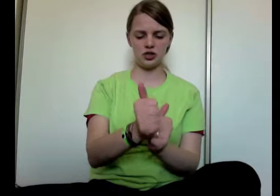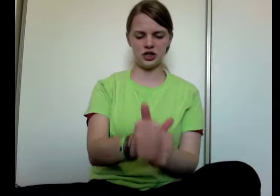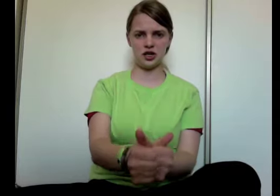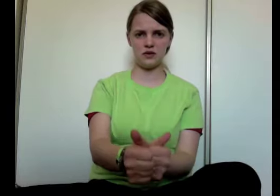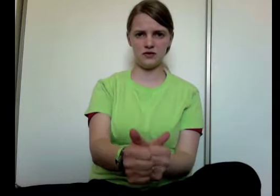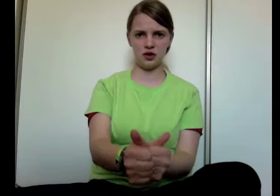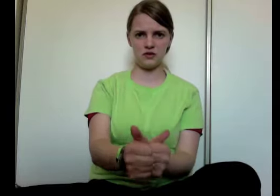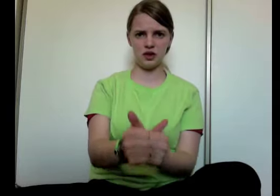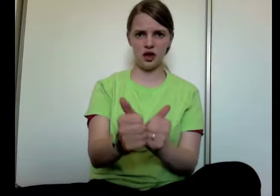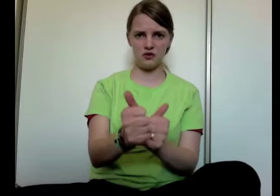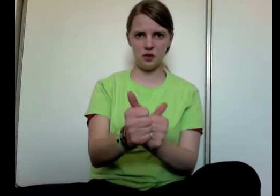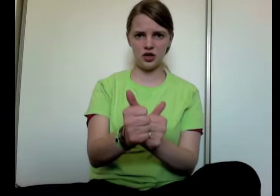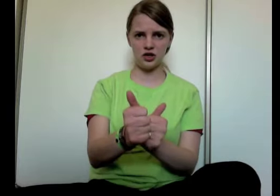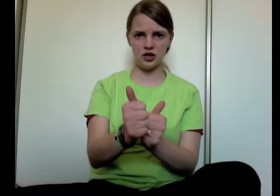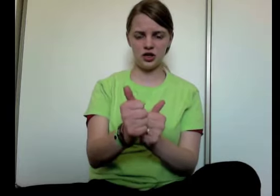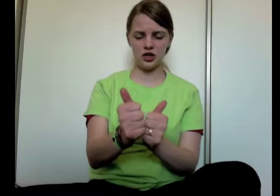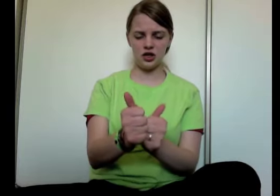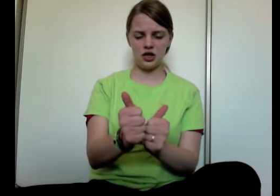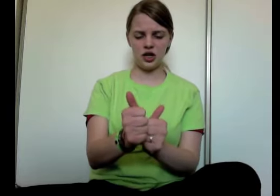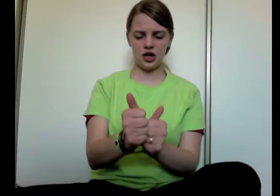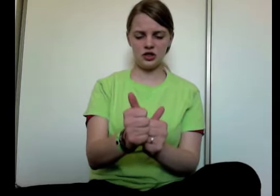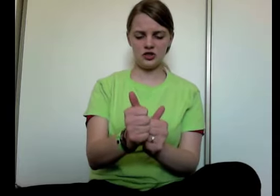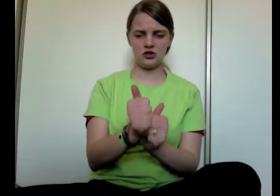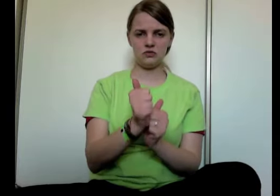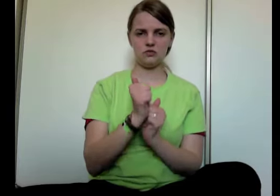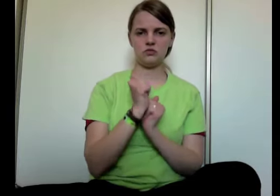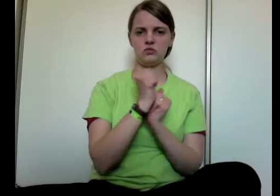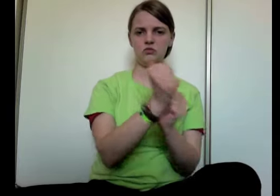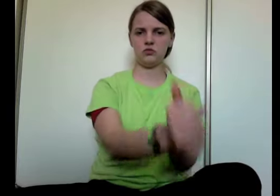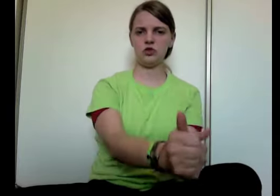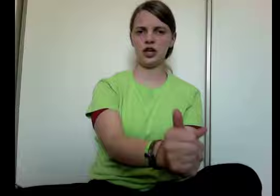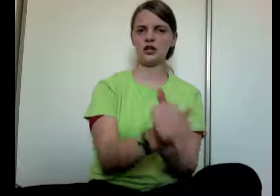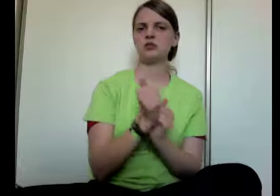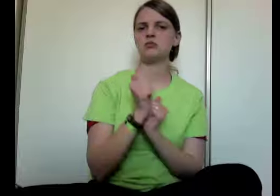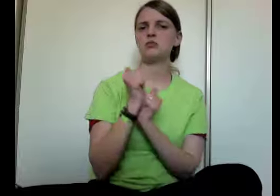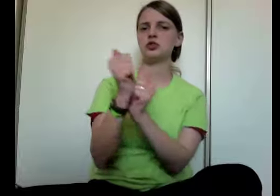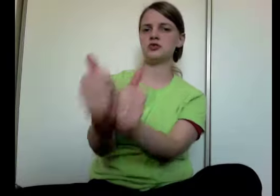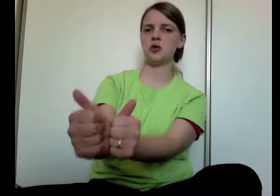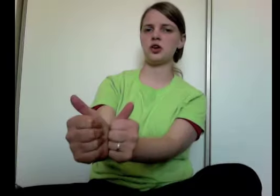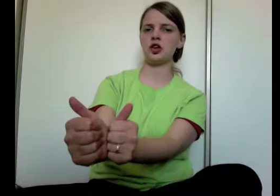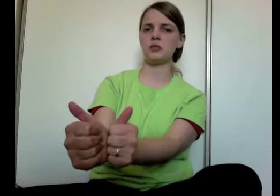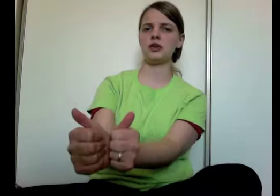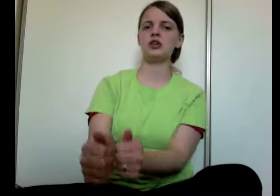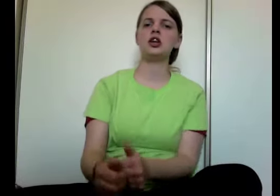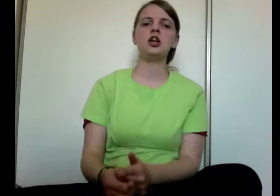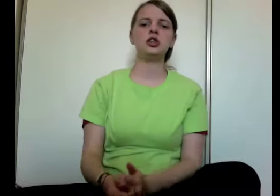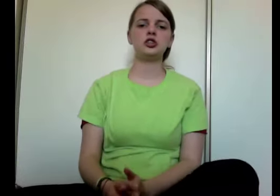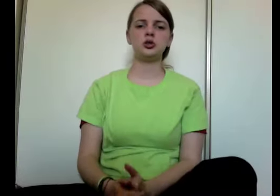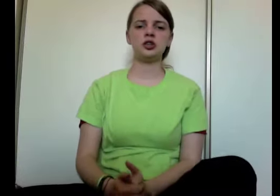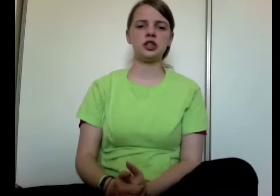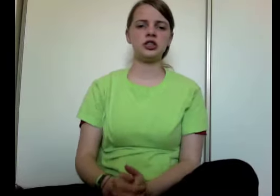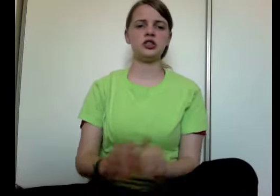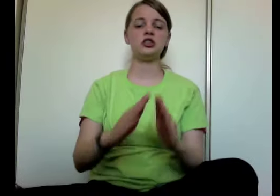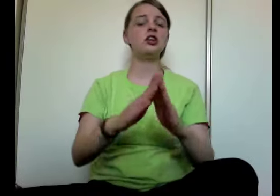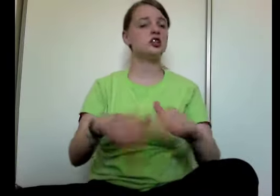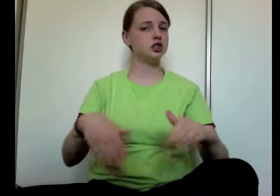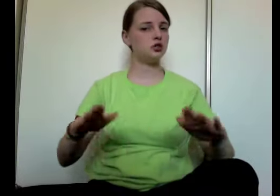kind of in front of the left one, and you like push it forward a little bit. So in this case it's